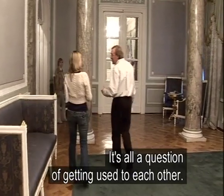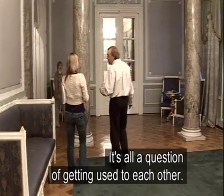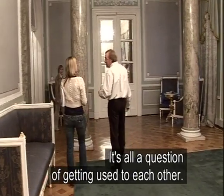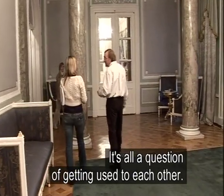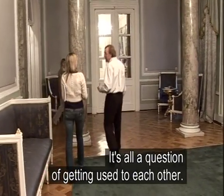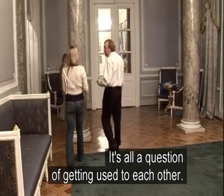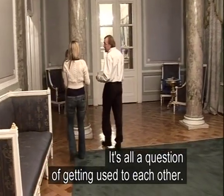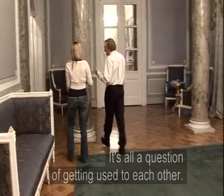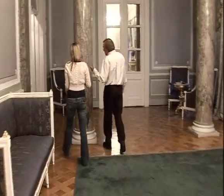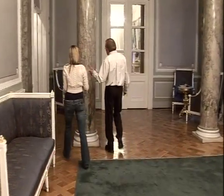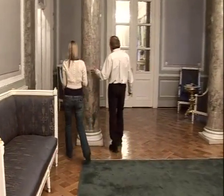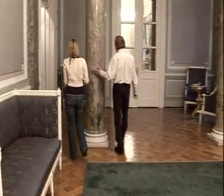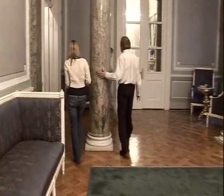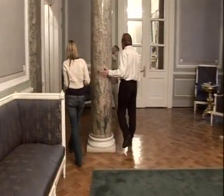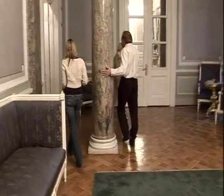each other.